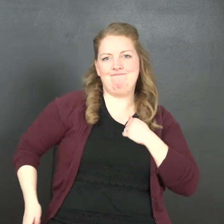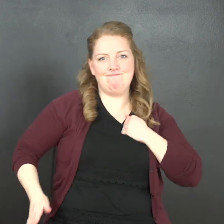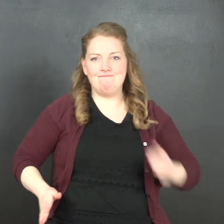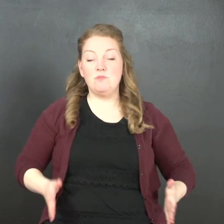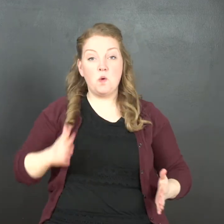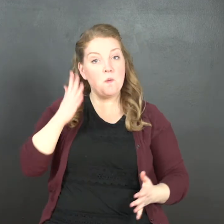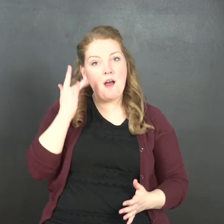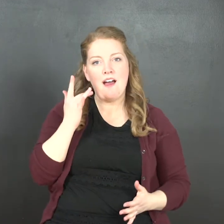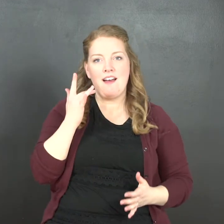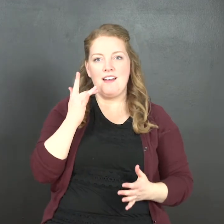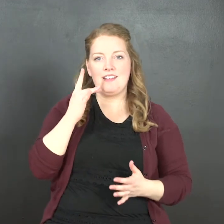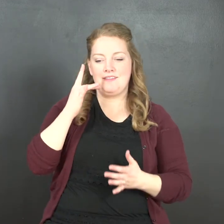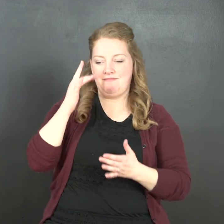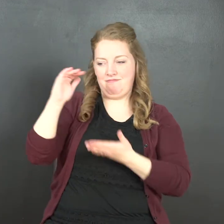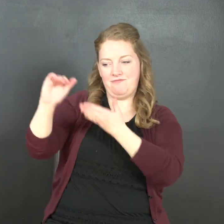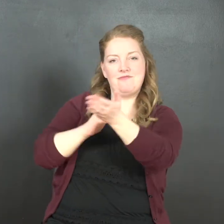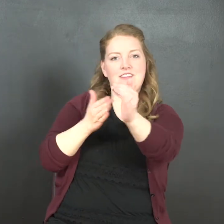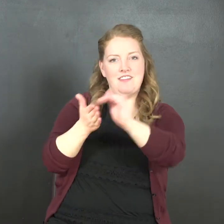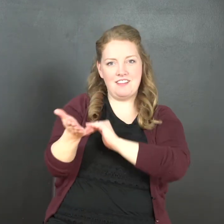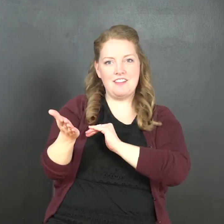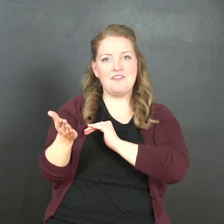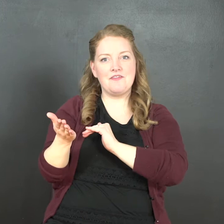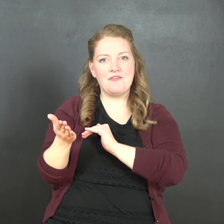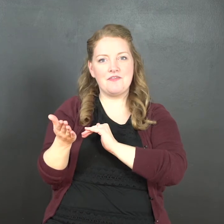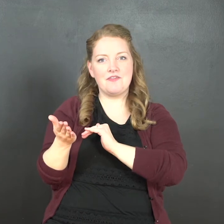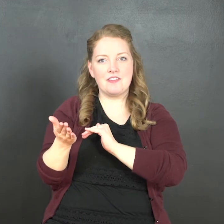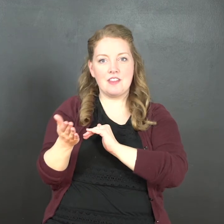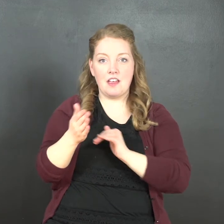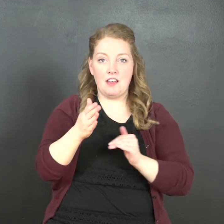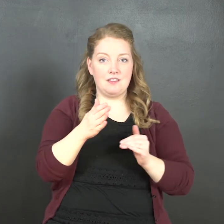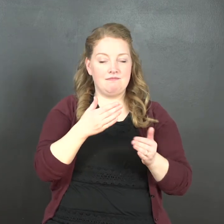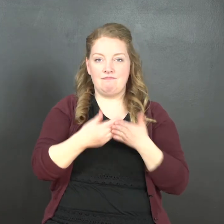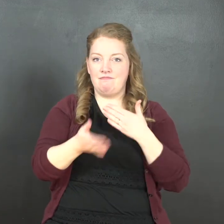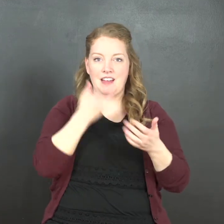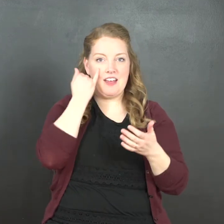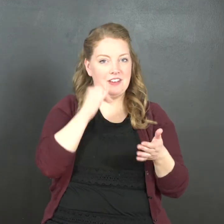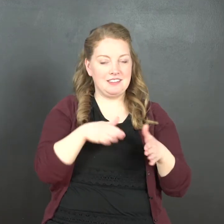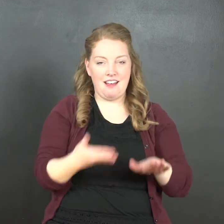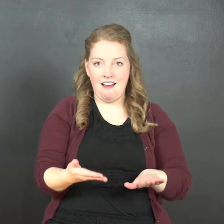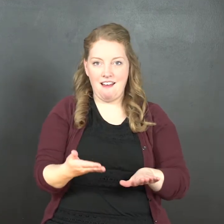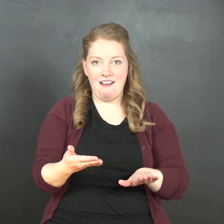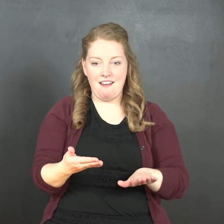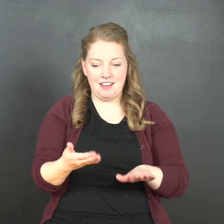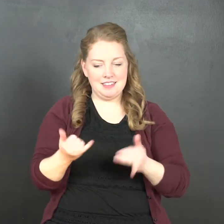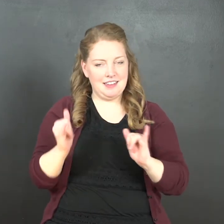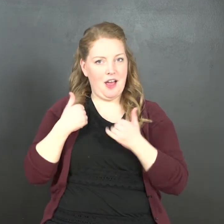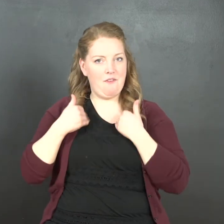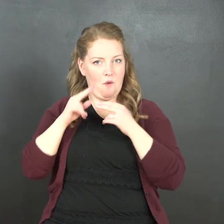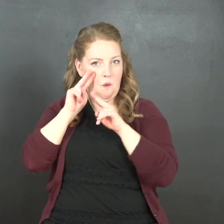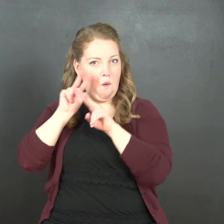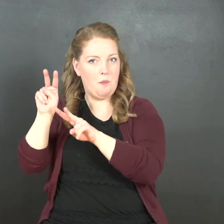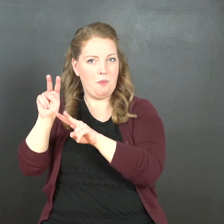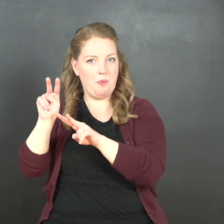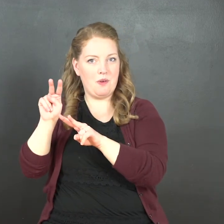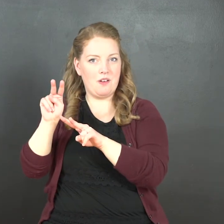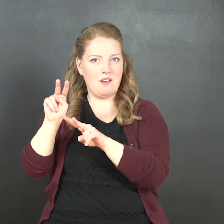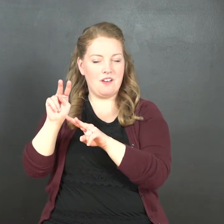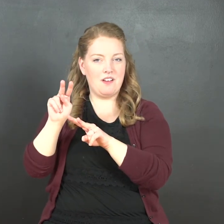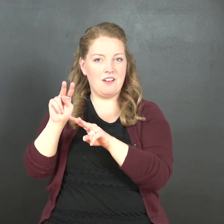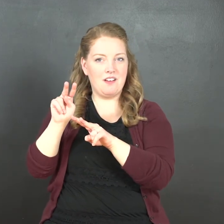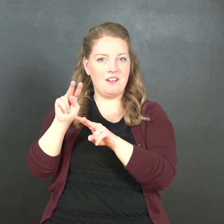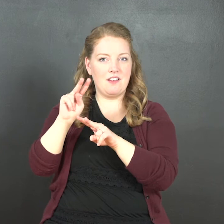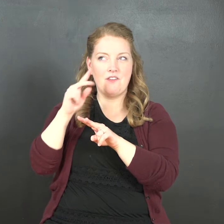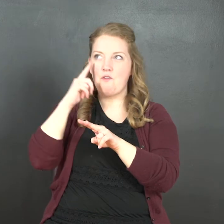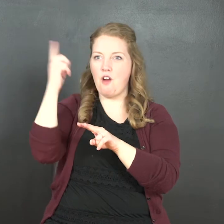find myself in. There is hope beyond the grave. There is hope that this too shall pass. There is hope that lasts for